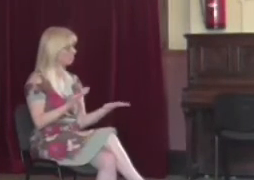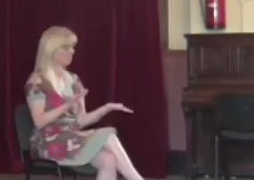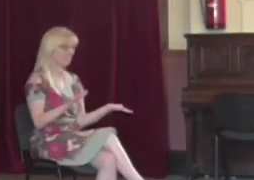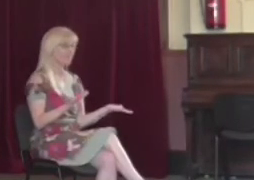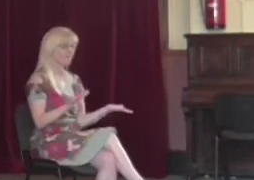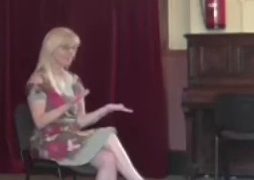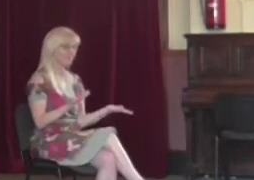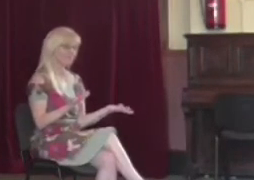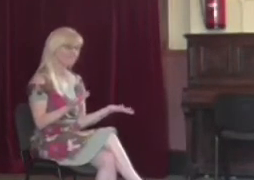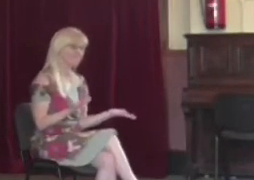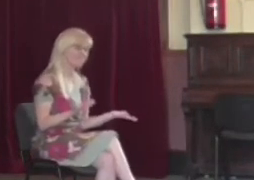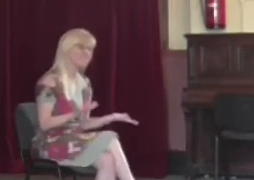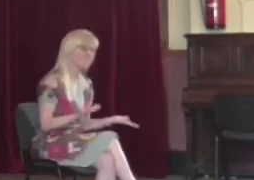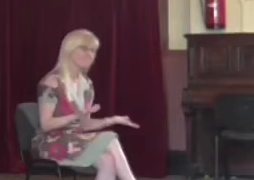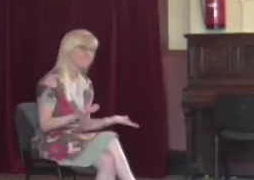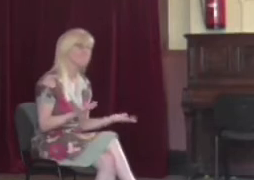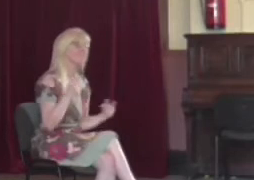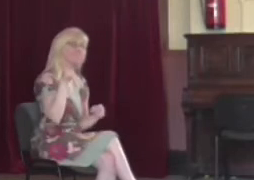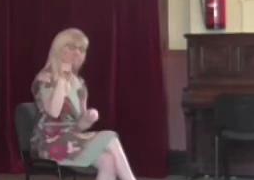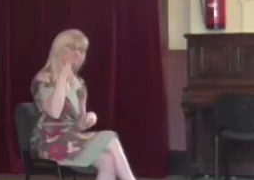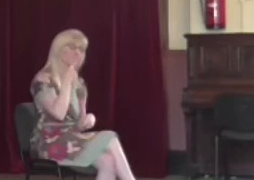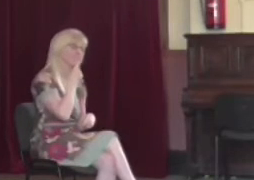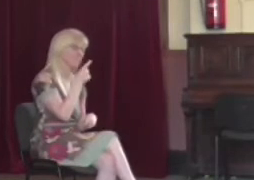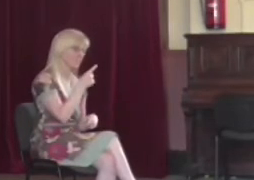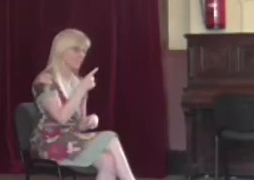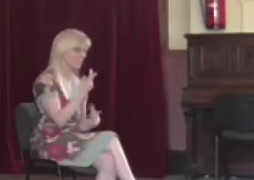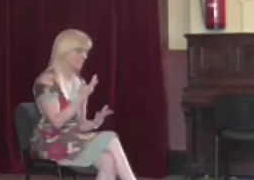Nothing that you do for the gospel is lost.